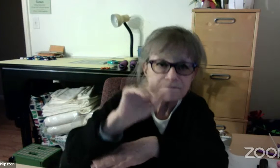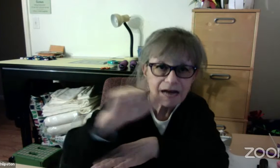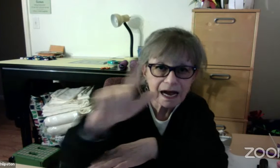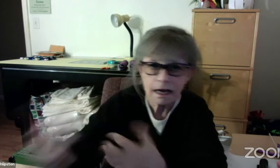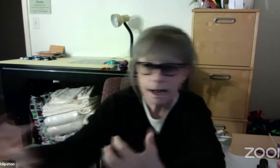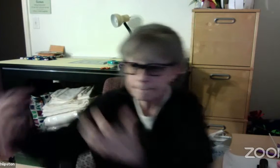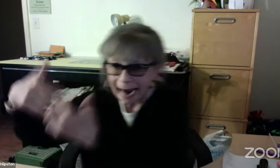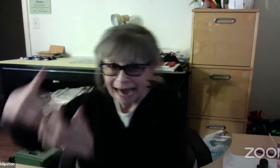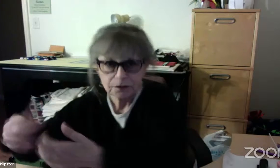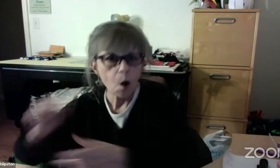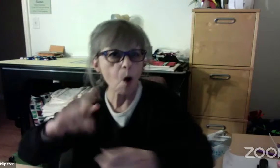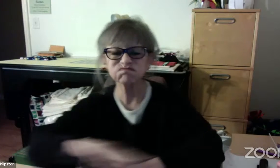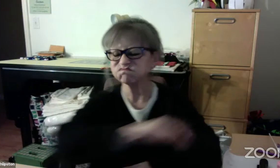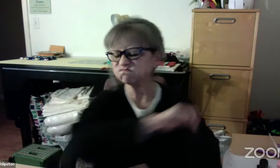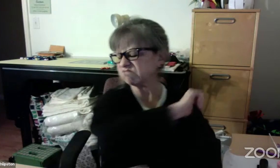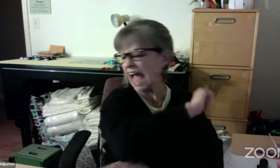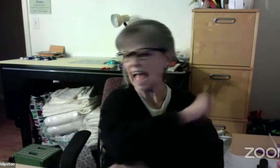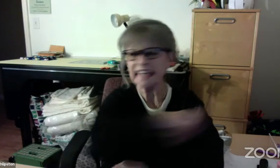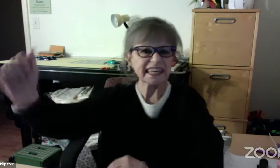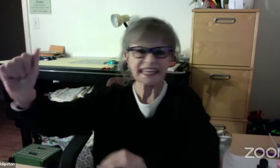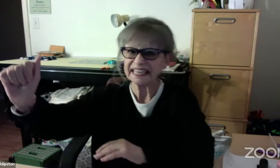Um,